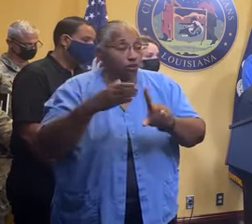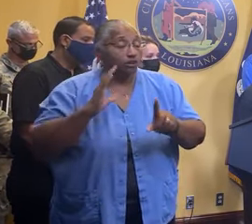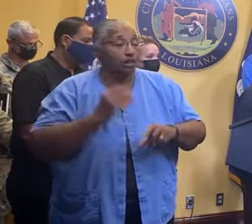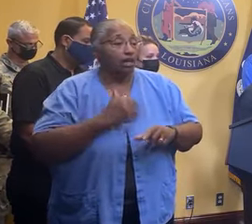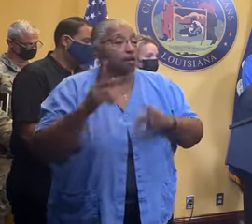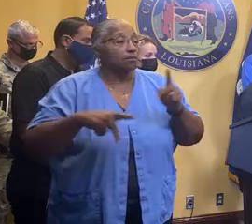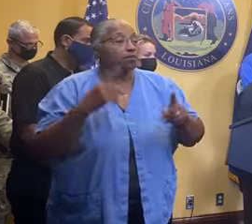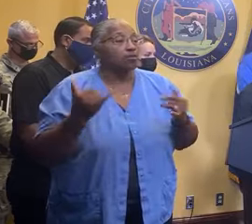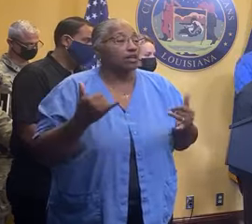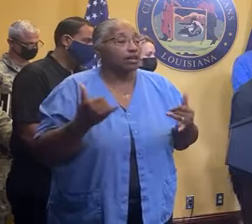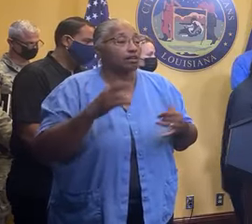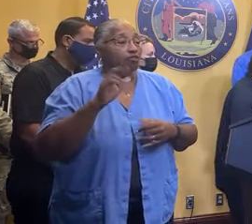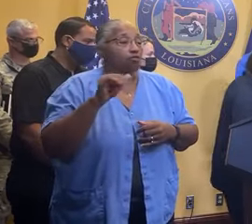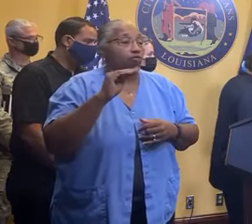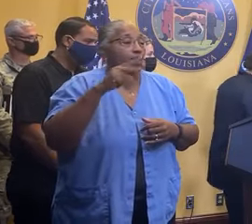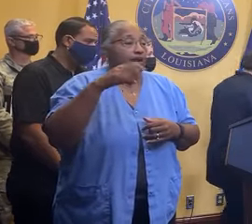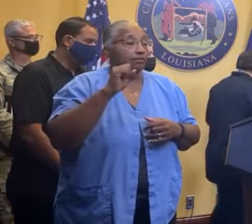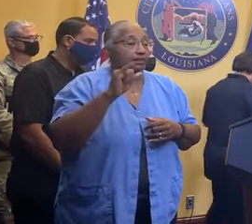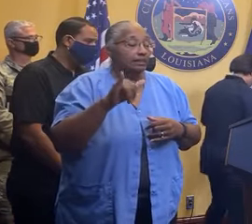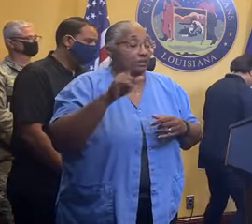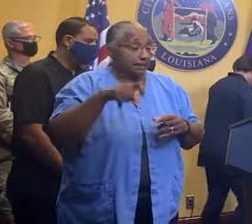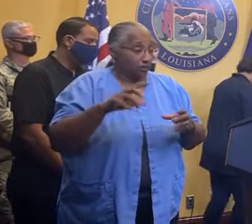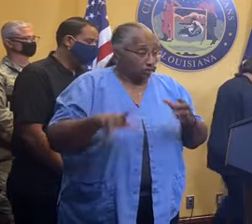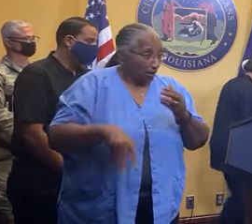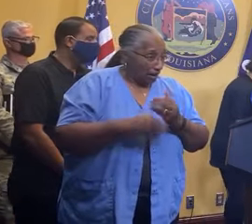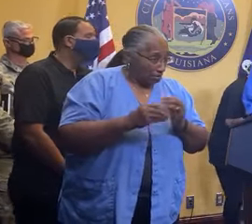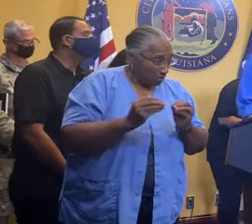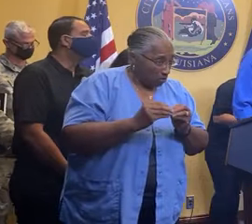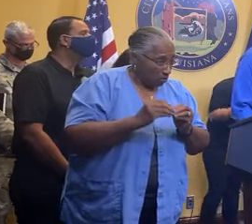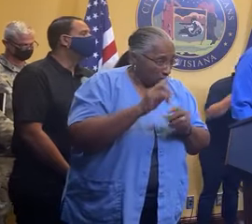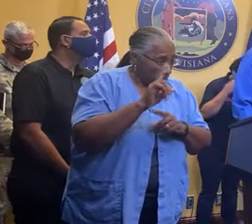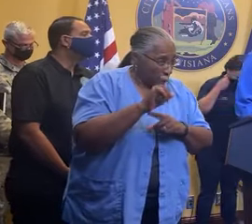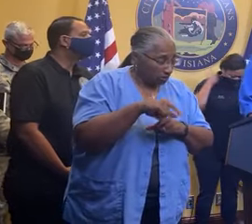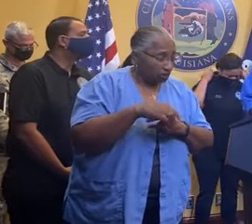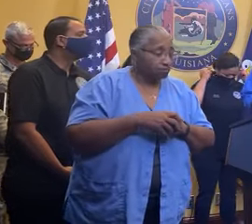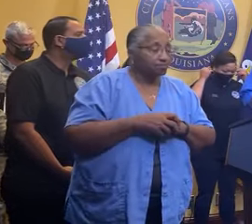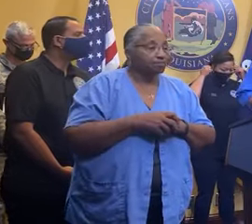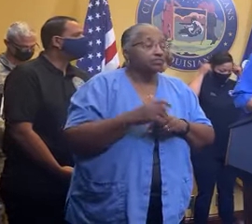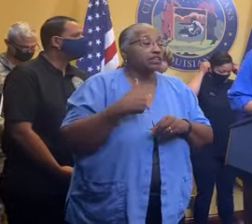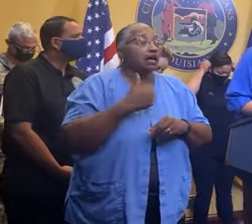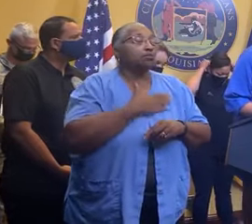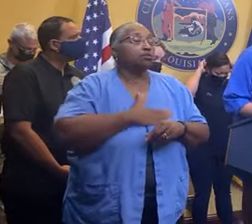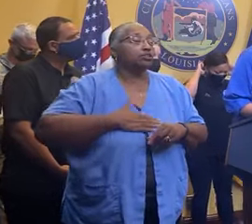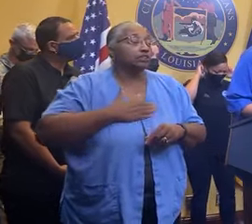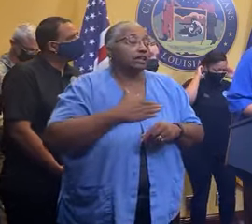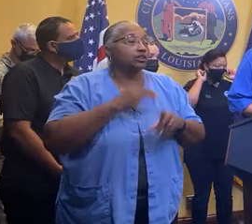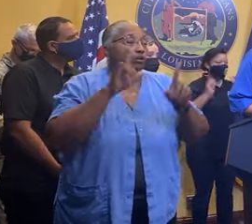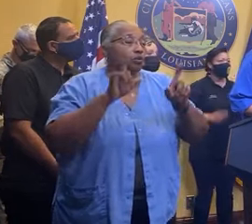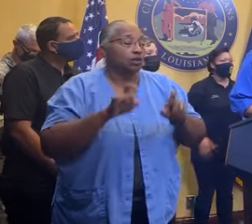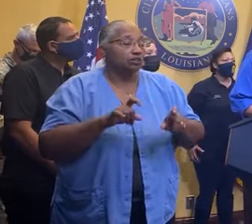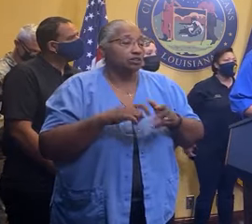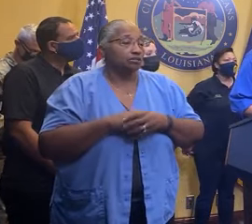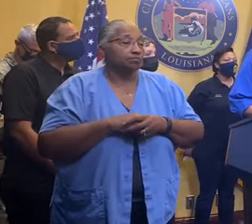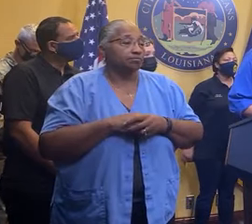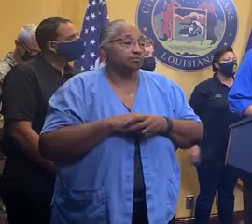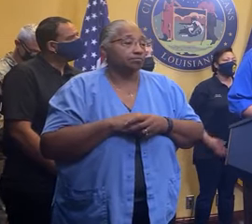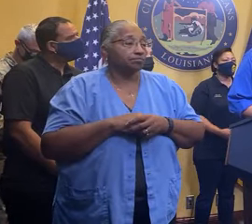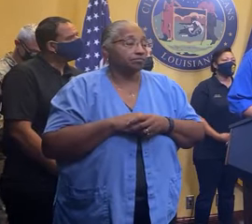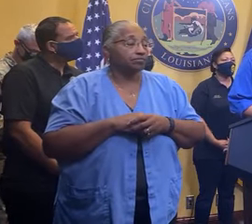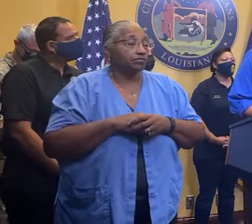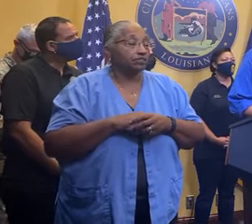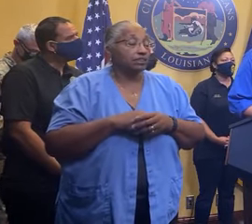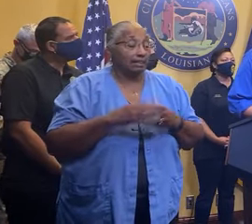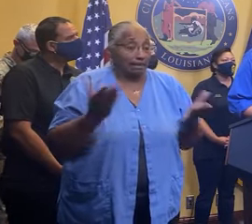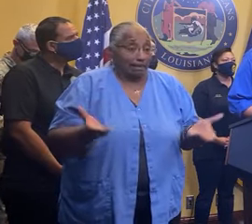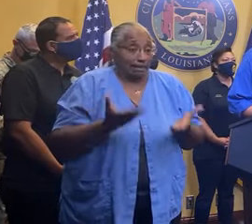right now. Ramsey, anything you need to add? Yeah, you know, I appreciate the question, but, you know, we